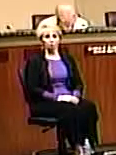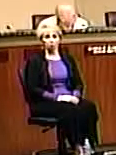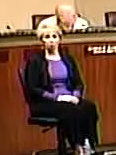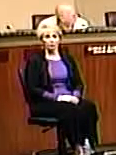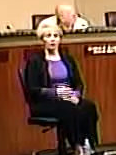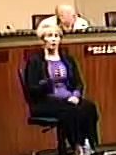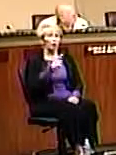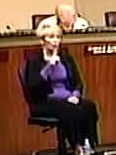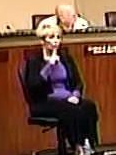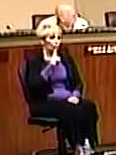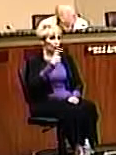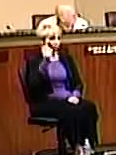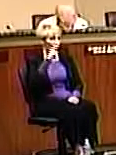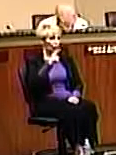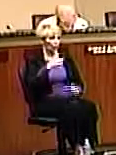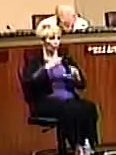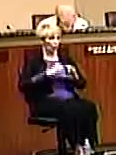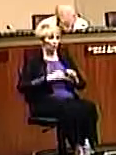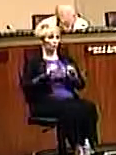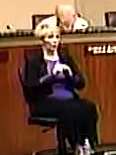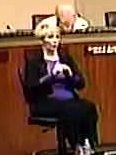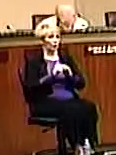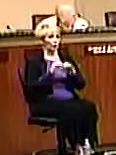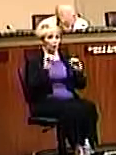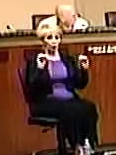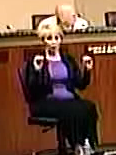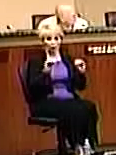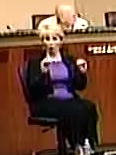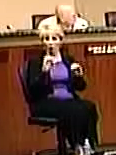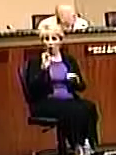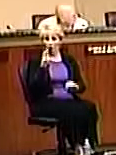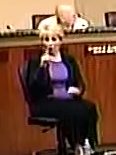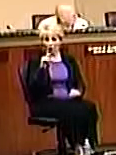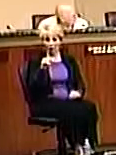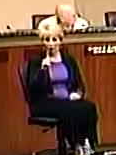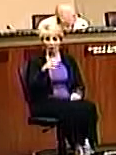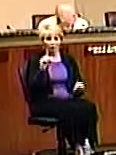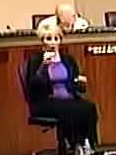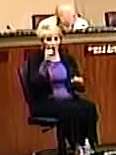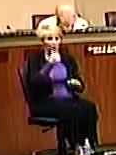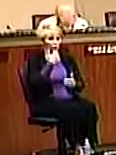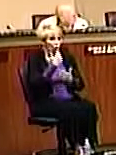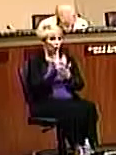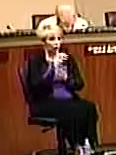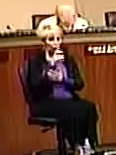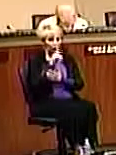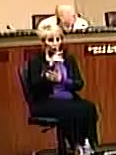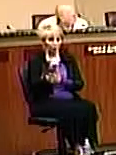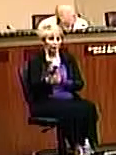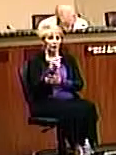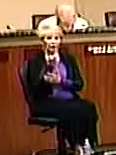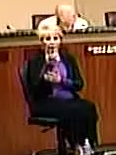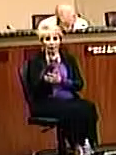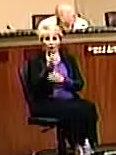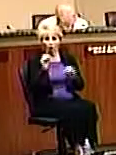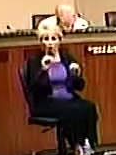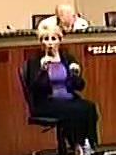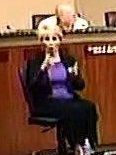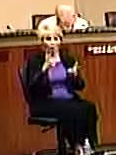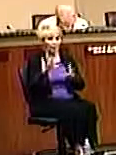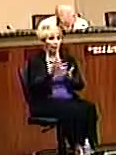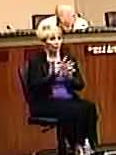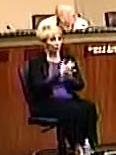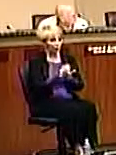The reality for customers with no credit or not credit worthy, there is little or no means of